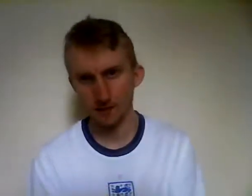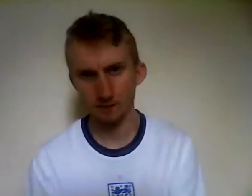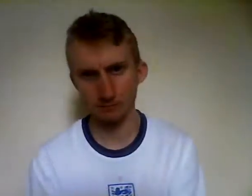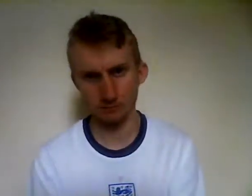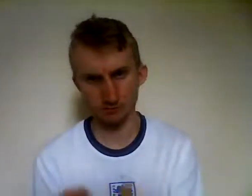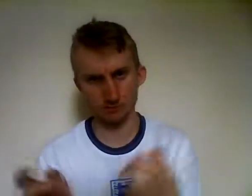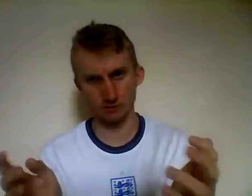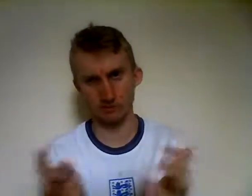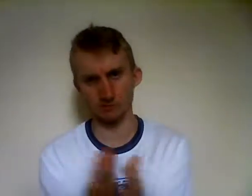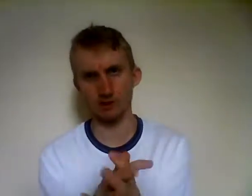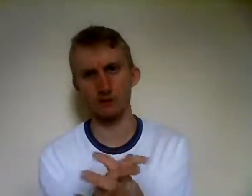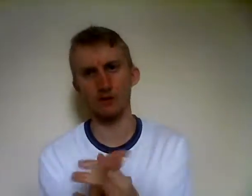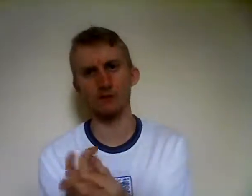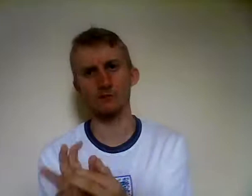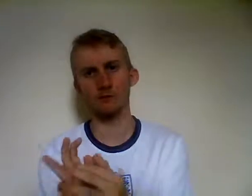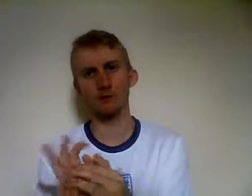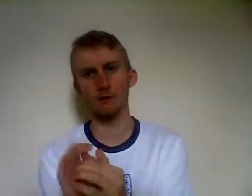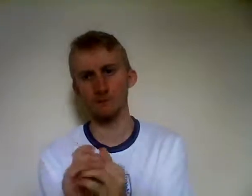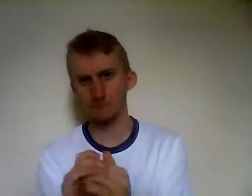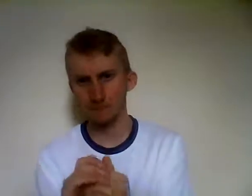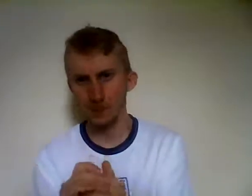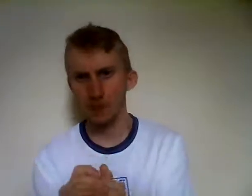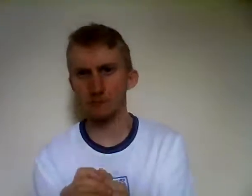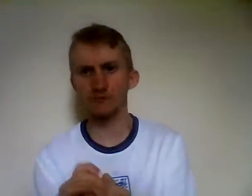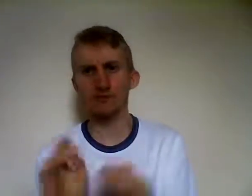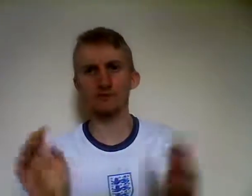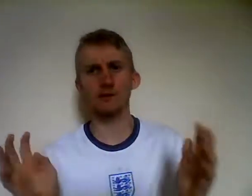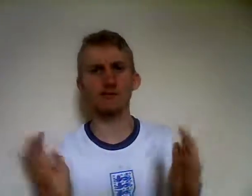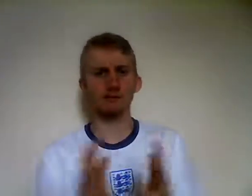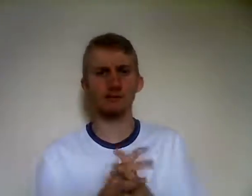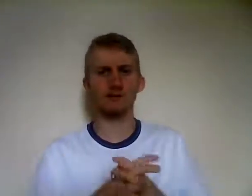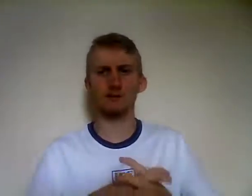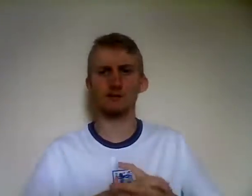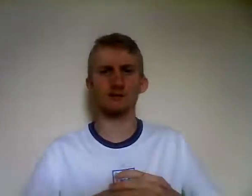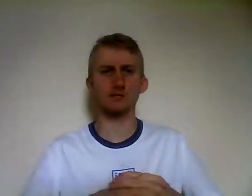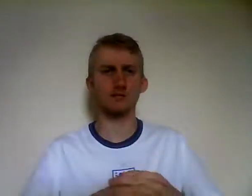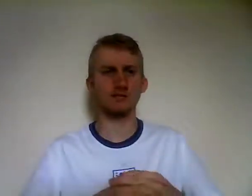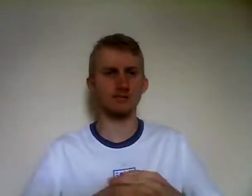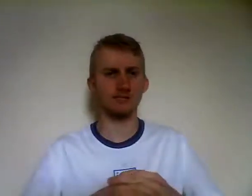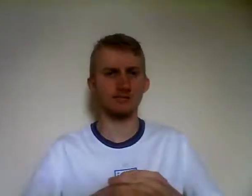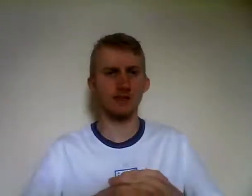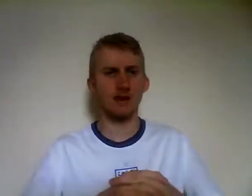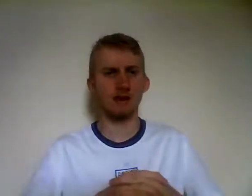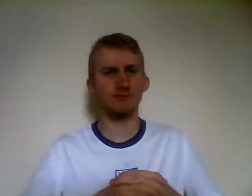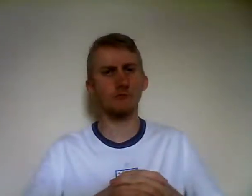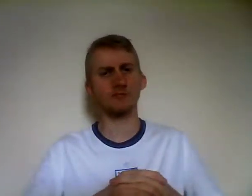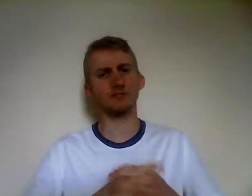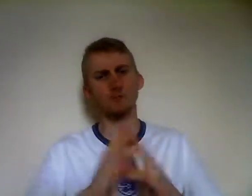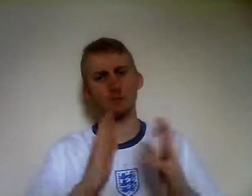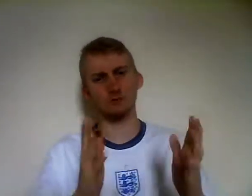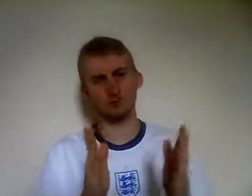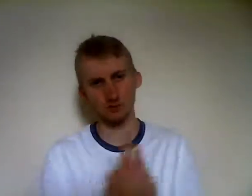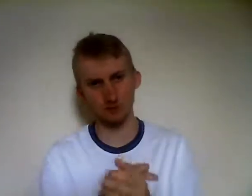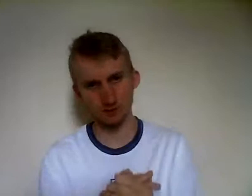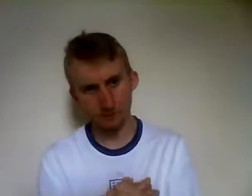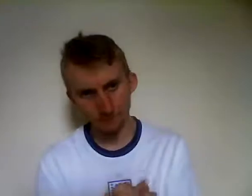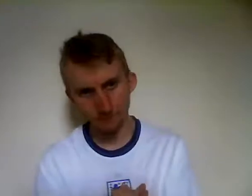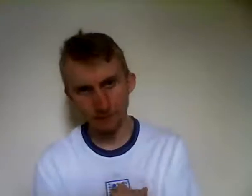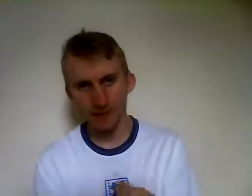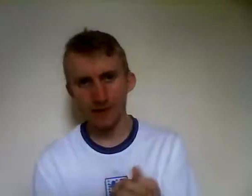which was Crawley Town's owner, from the club, with fans waving red cards at the Majids and forming a supporters' trust. It was